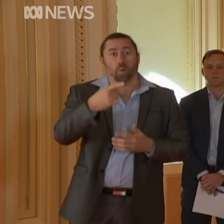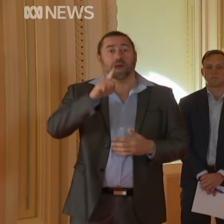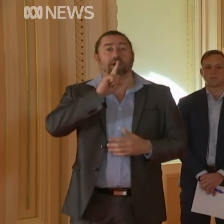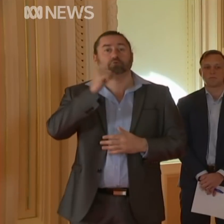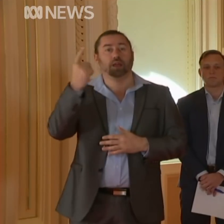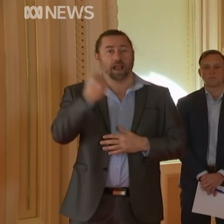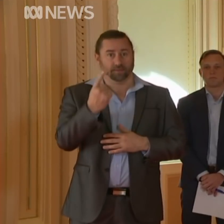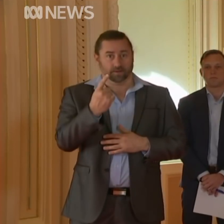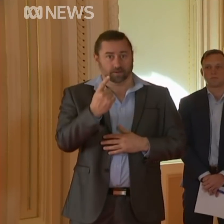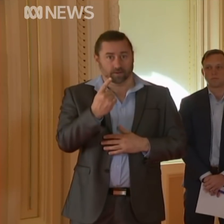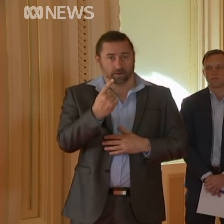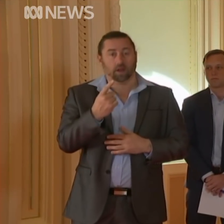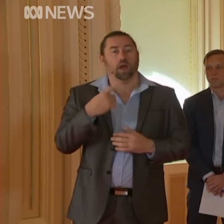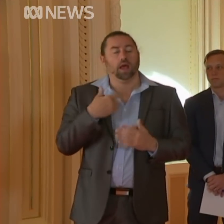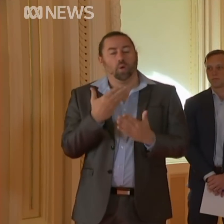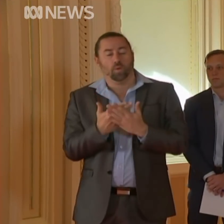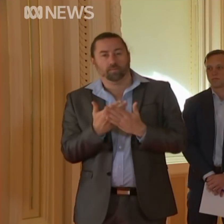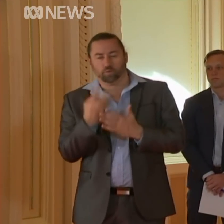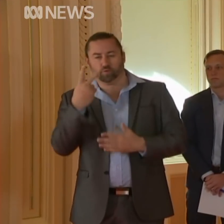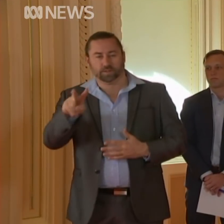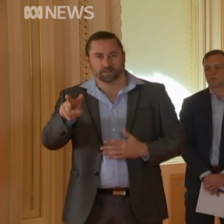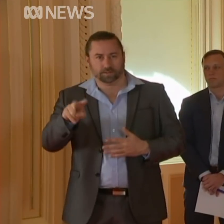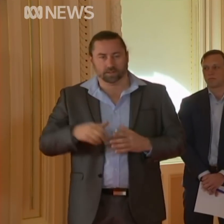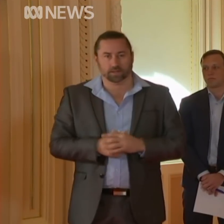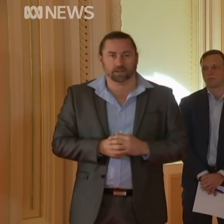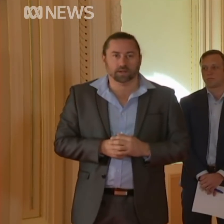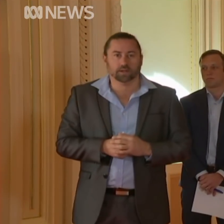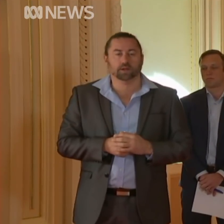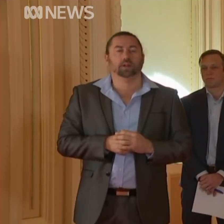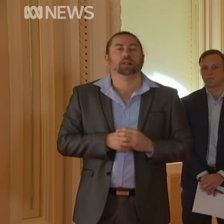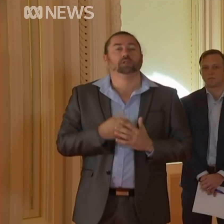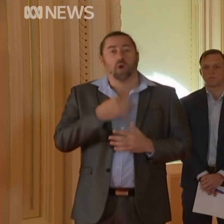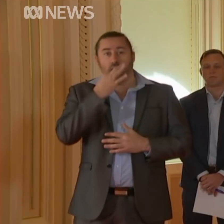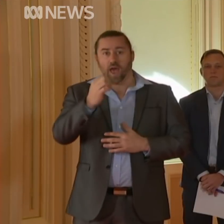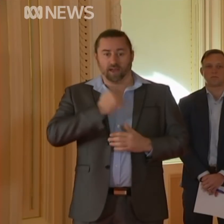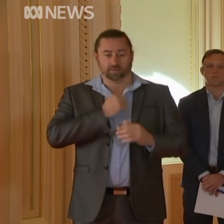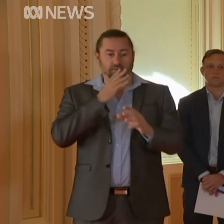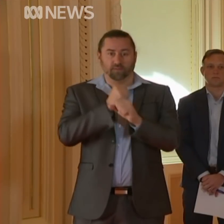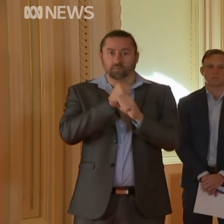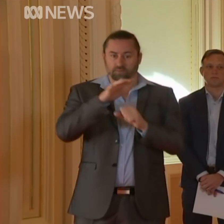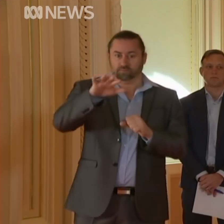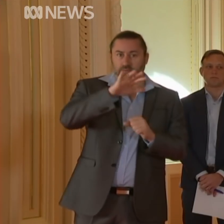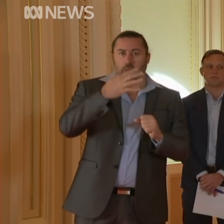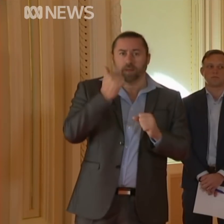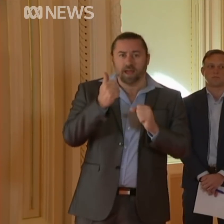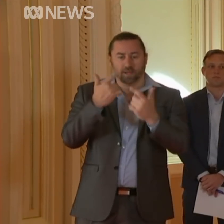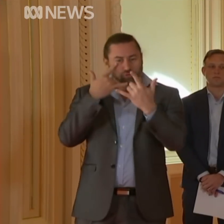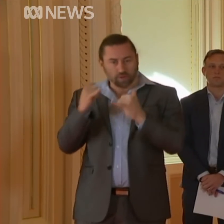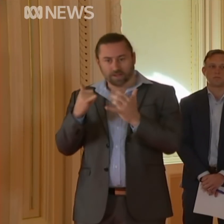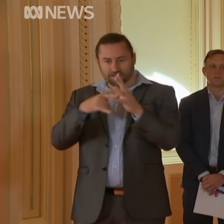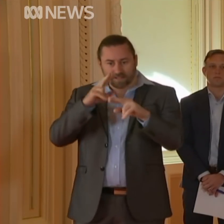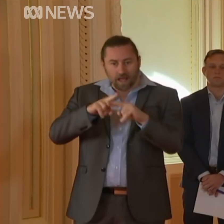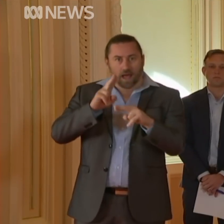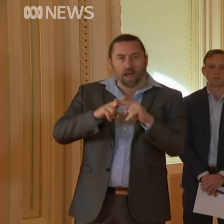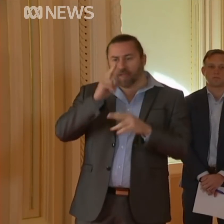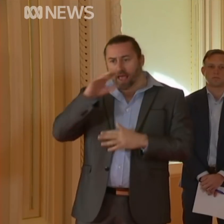of 131 come back negative. I've asked the department to prioritise the testing of the staff members